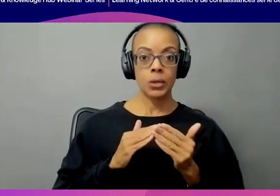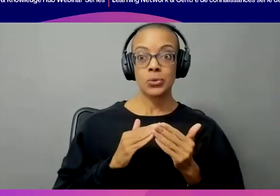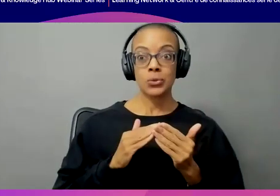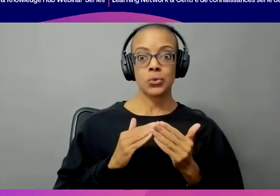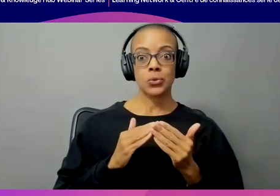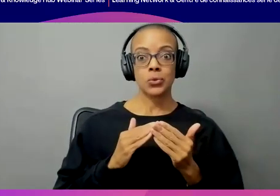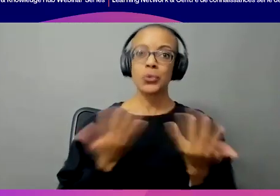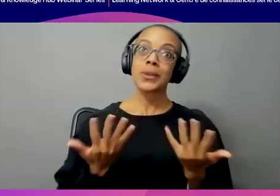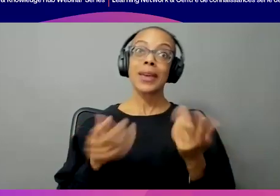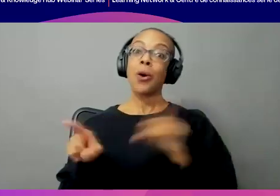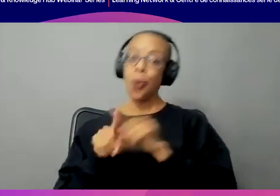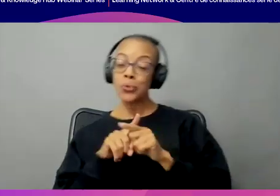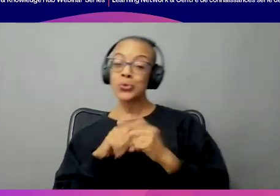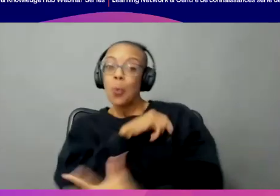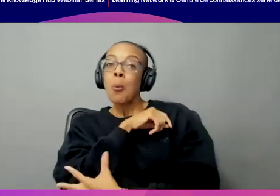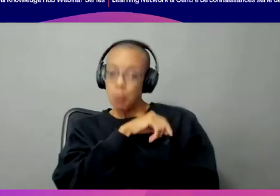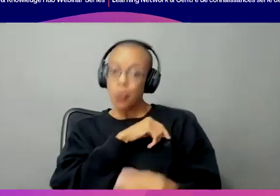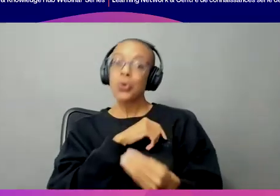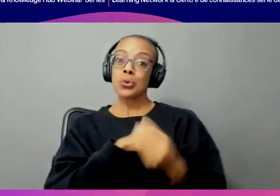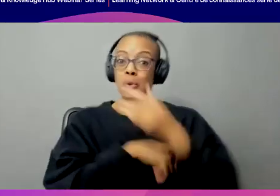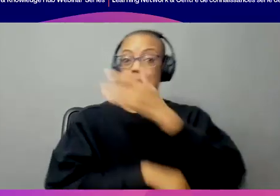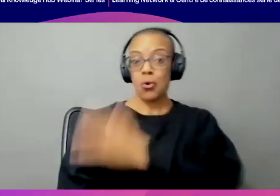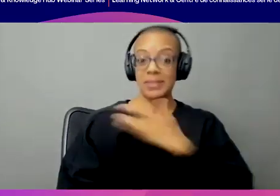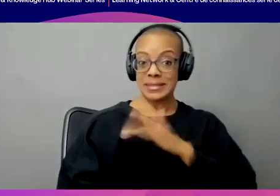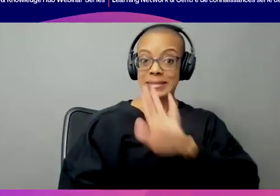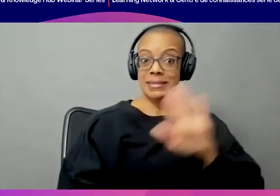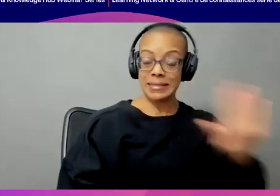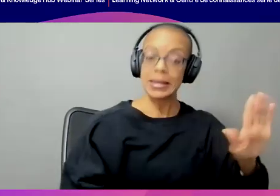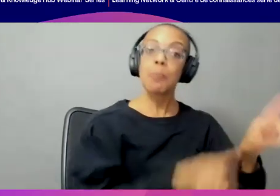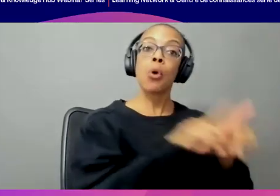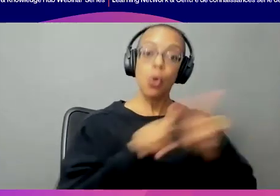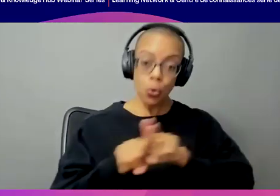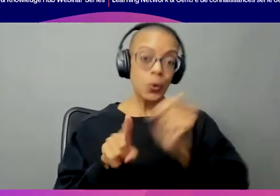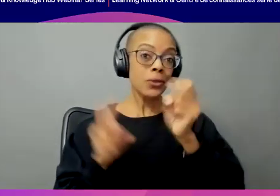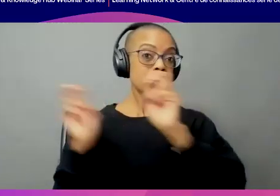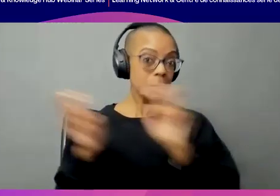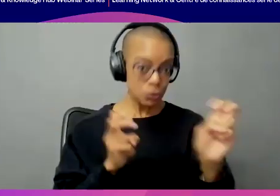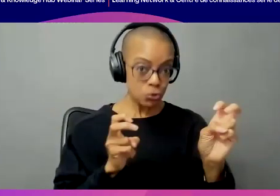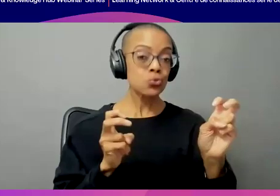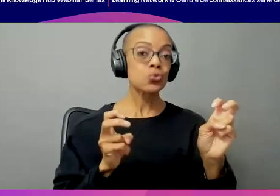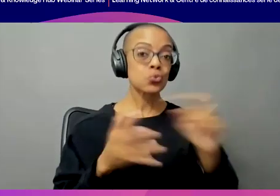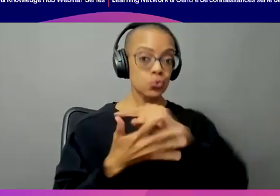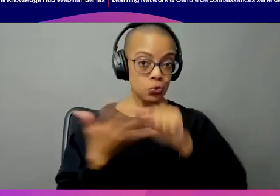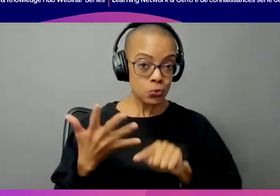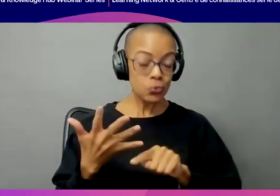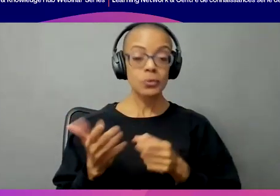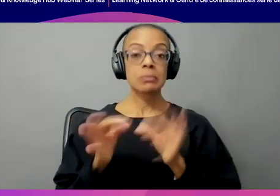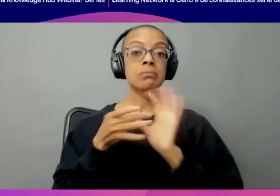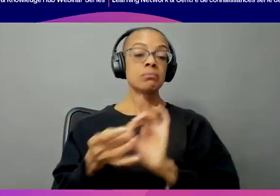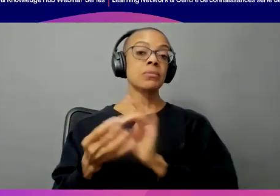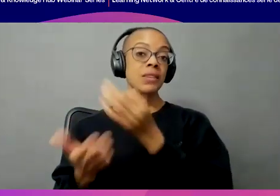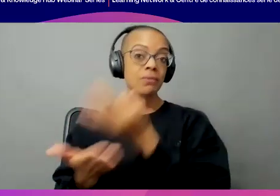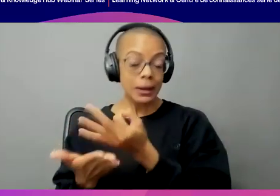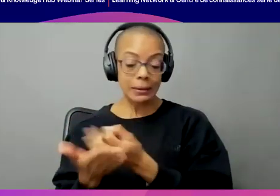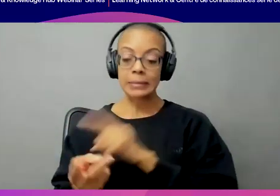poorer provinces, but it addresses a number of very specific issues, and especially related to both finances and